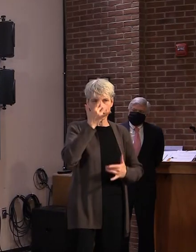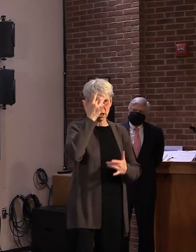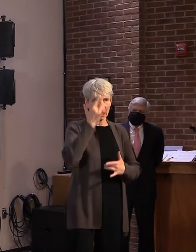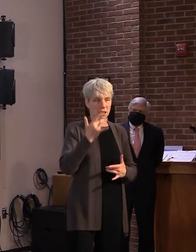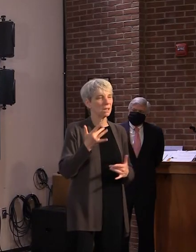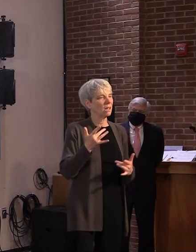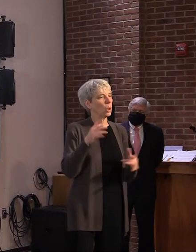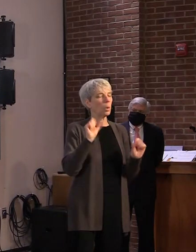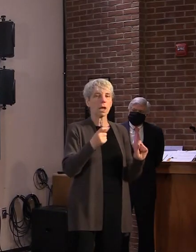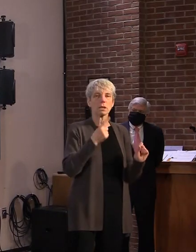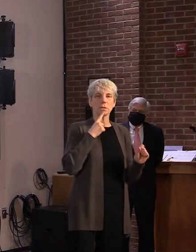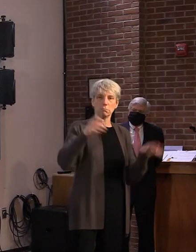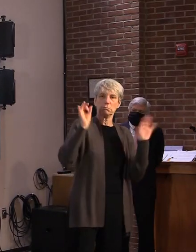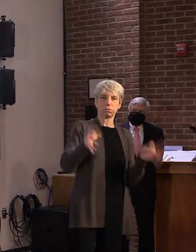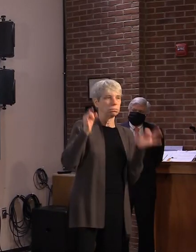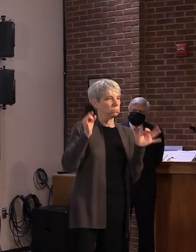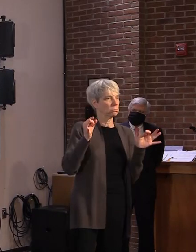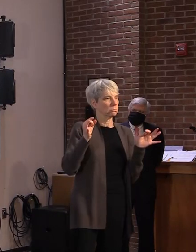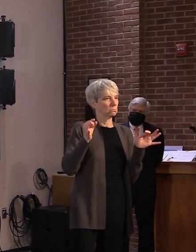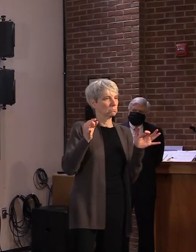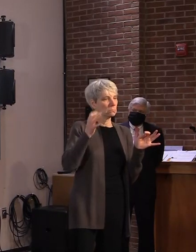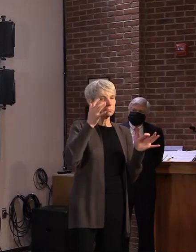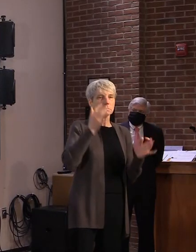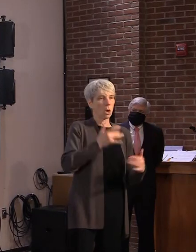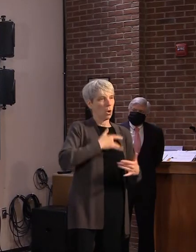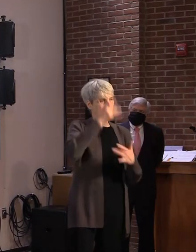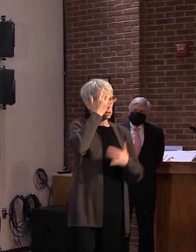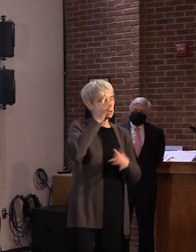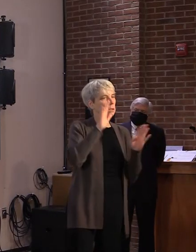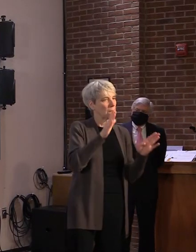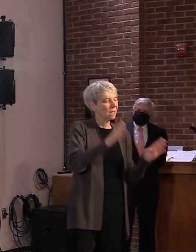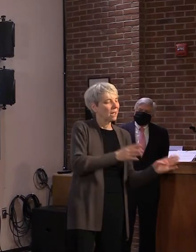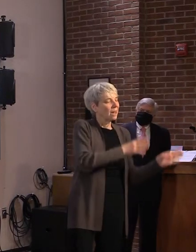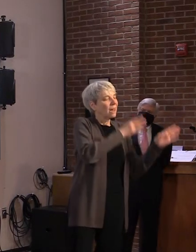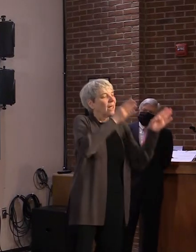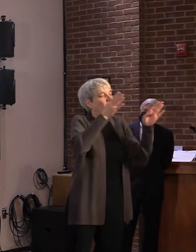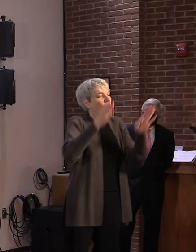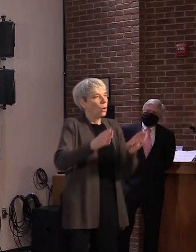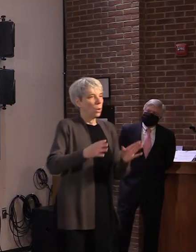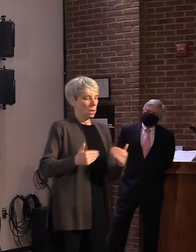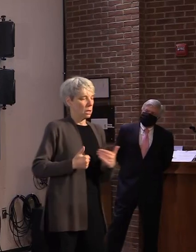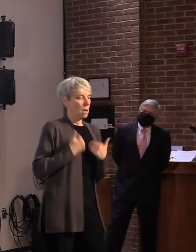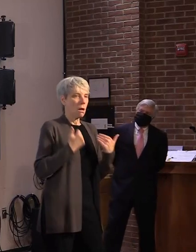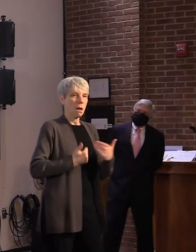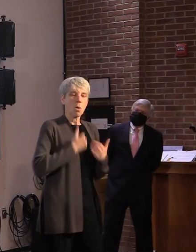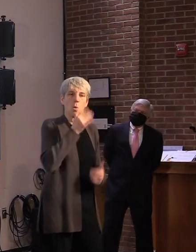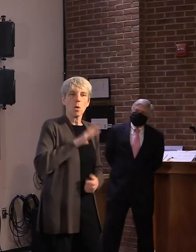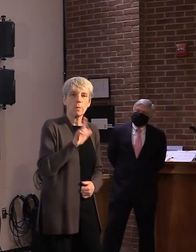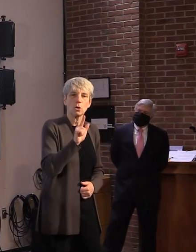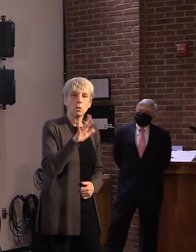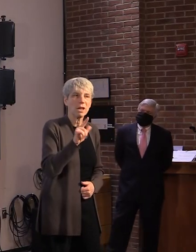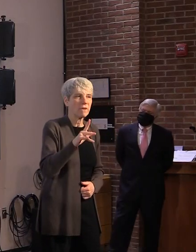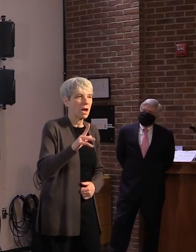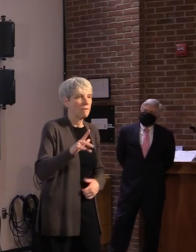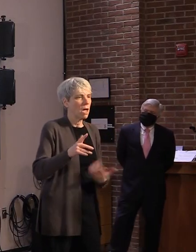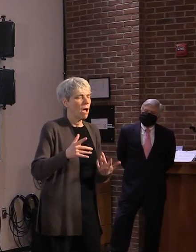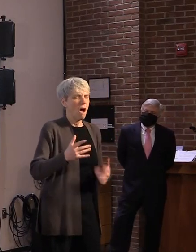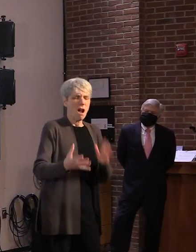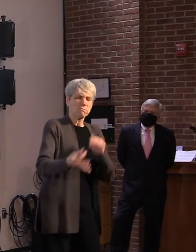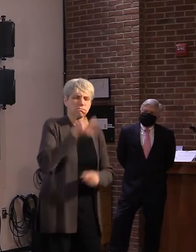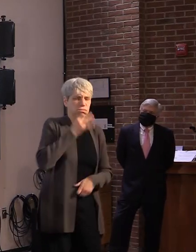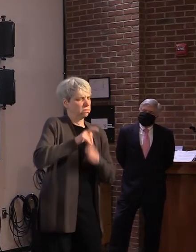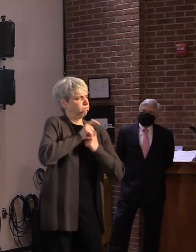closed. Take the same scenario of chest pain, though, in a 25-year-old woman who runs 5 miles a